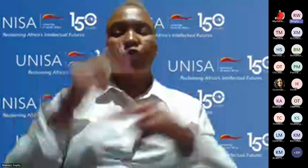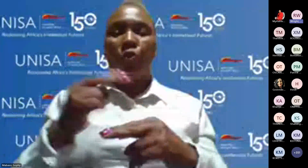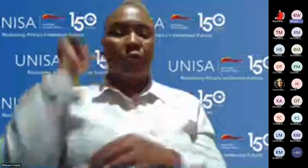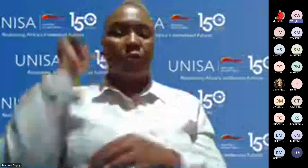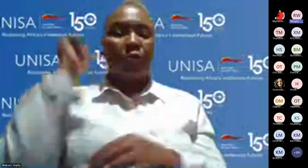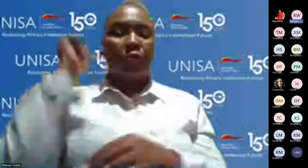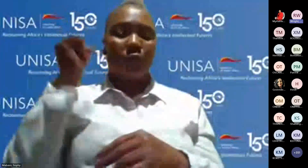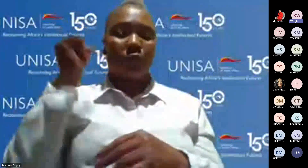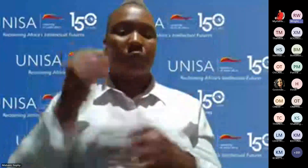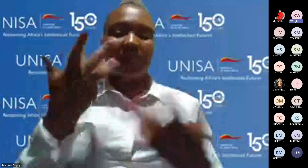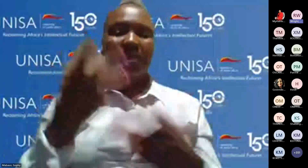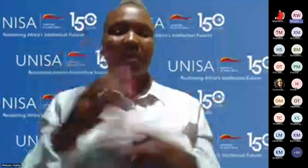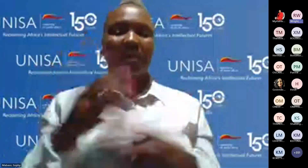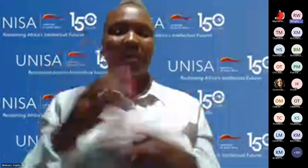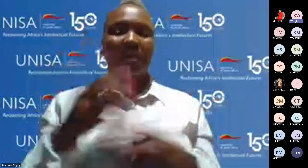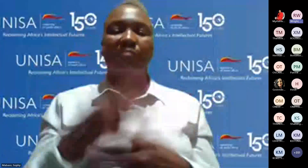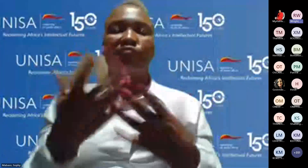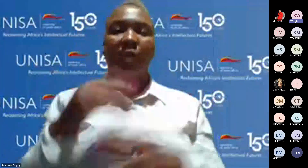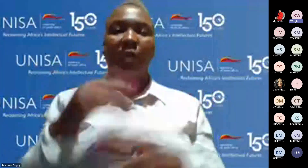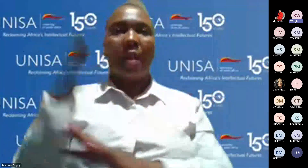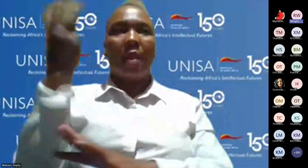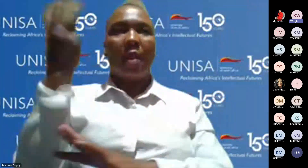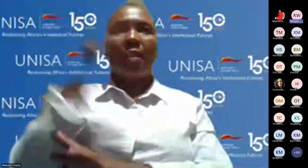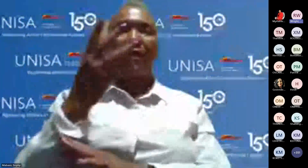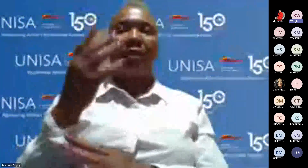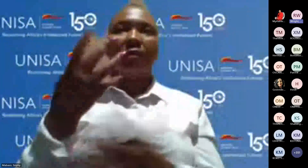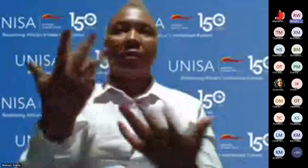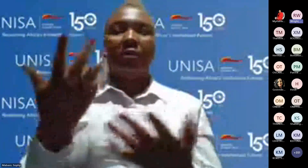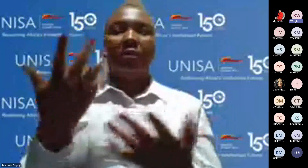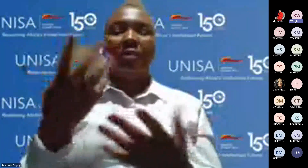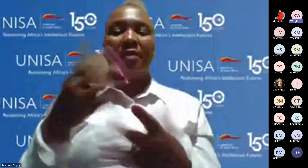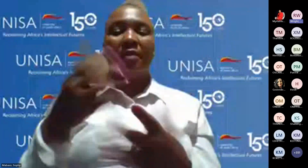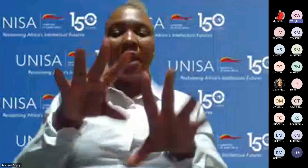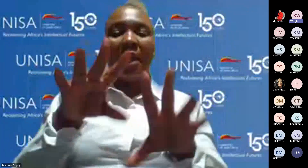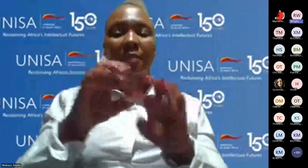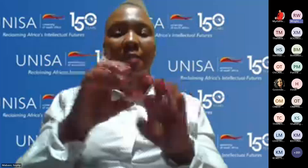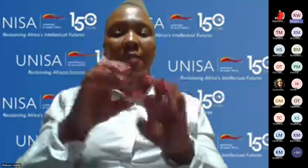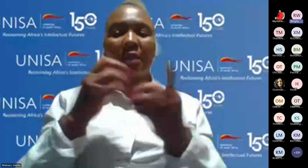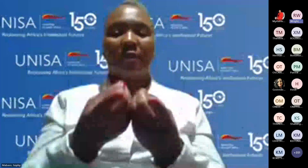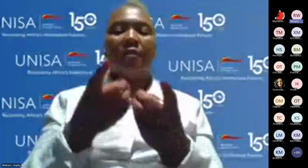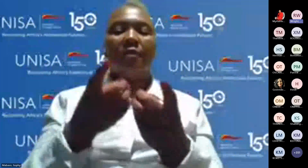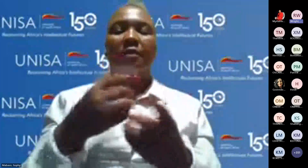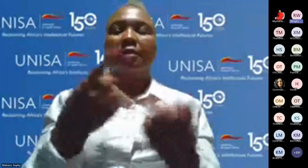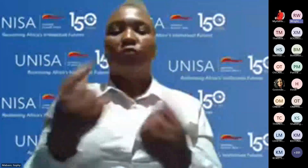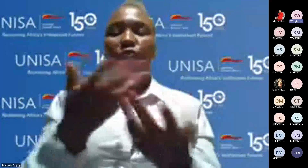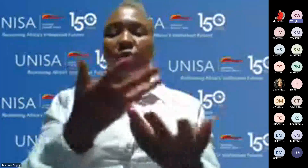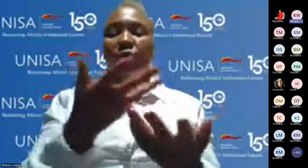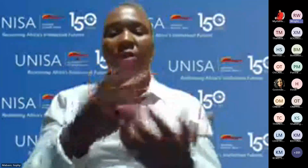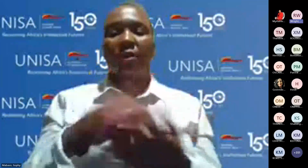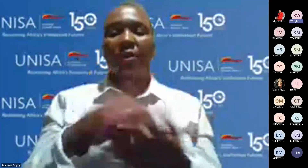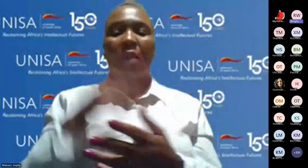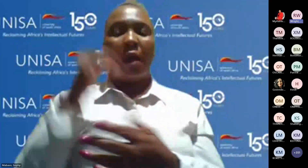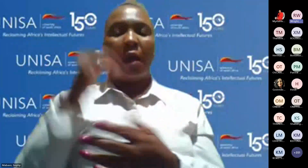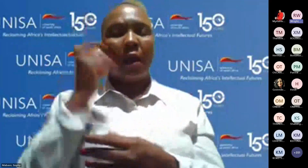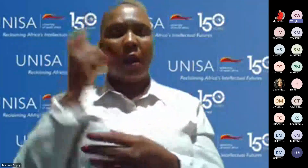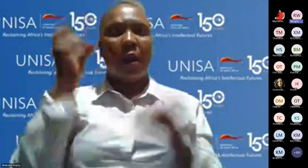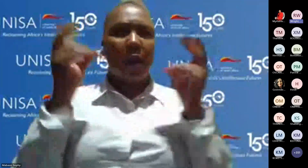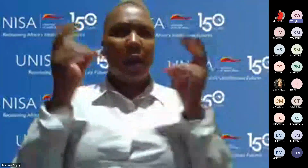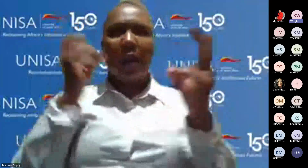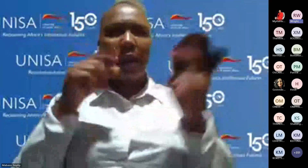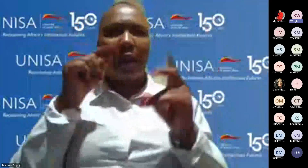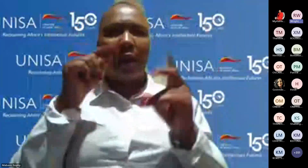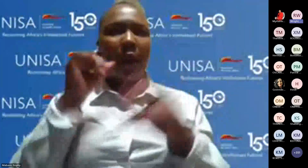And they're actually the lecturers and the exams department goes through certain stages, and they actually listen to that audio to